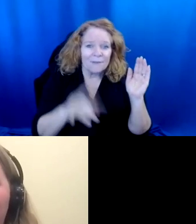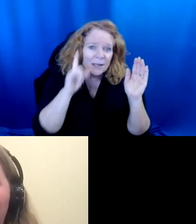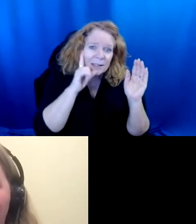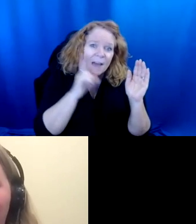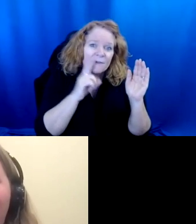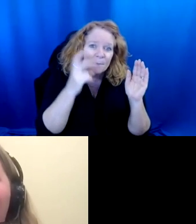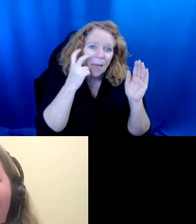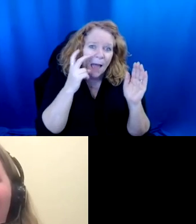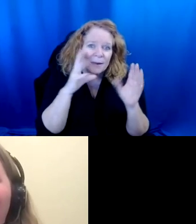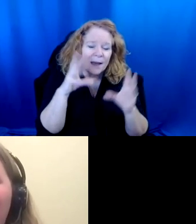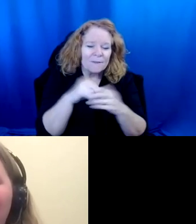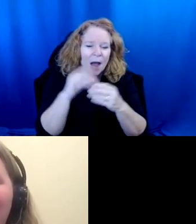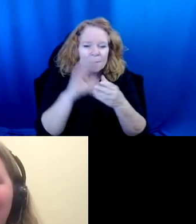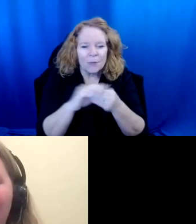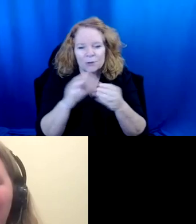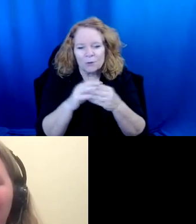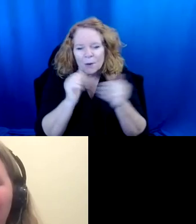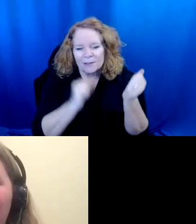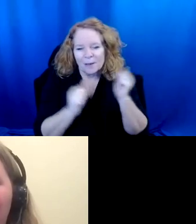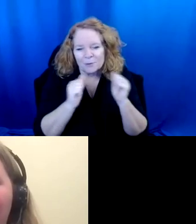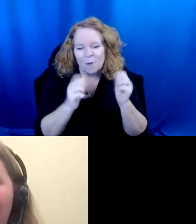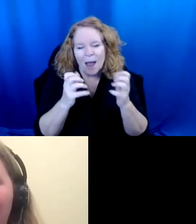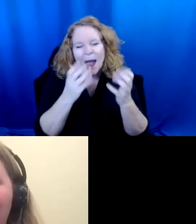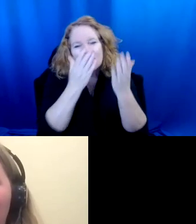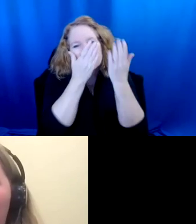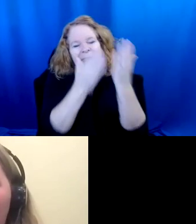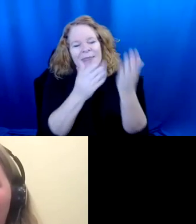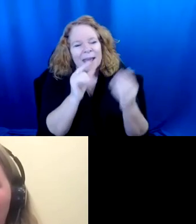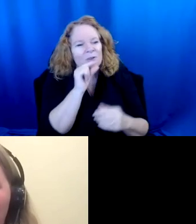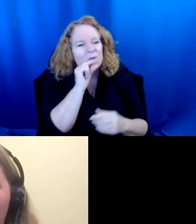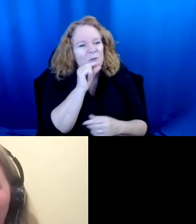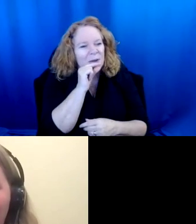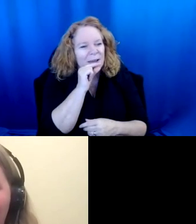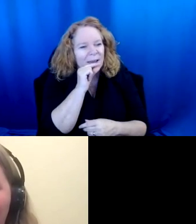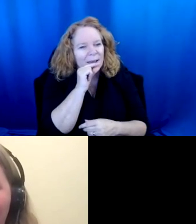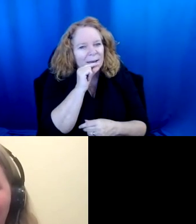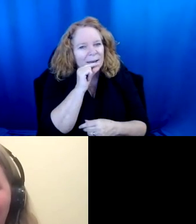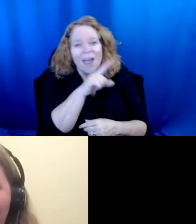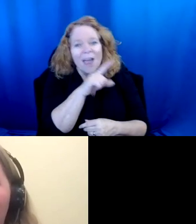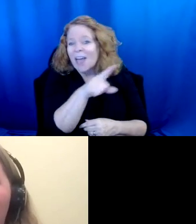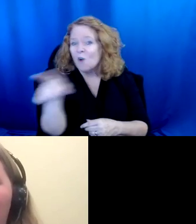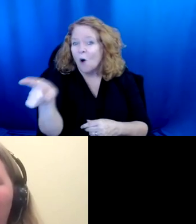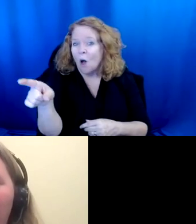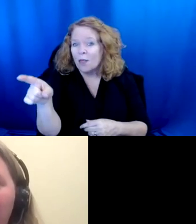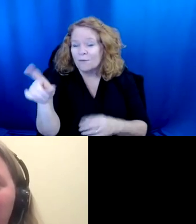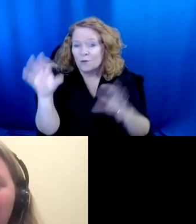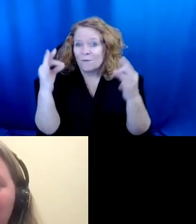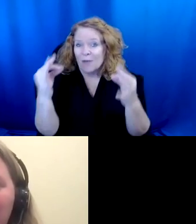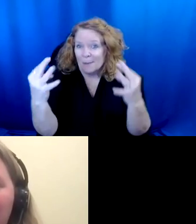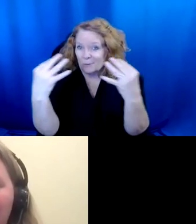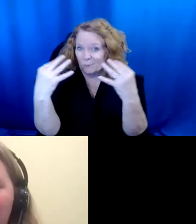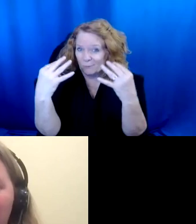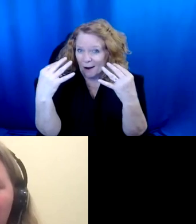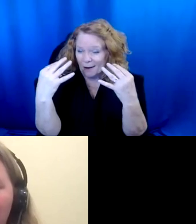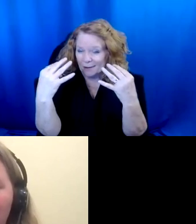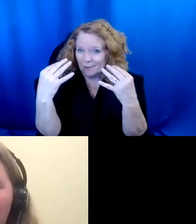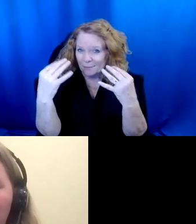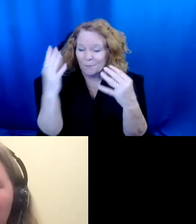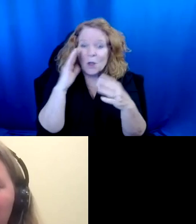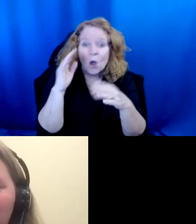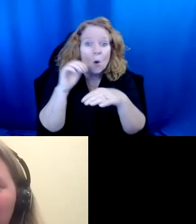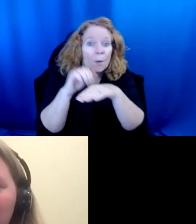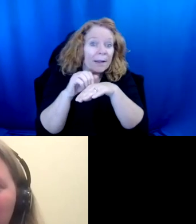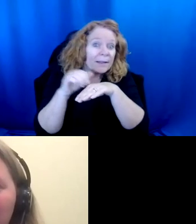story show, I just want to say thank you to Gwen and to all of you for participating. We will be sending out